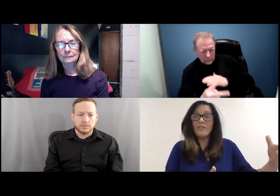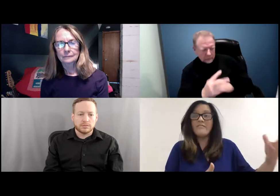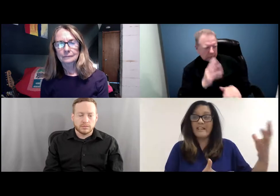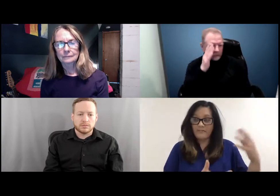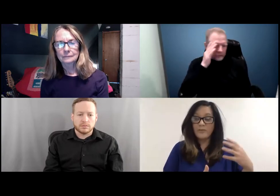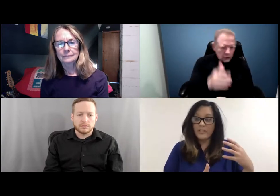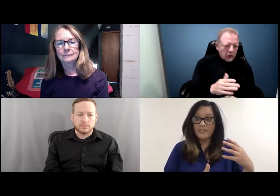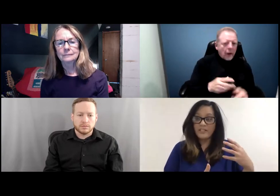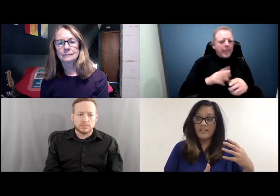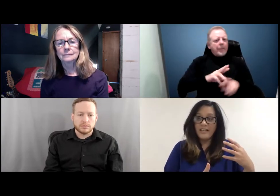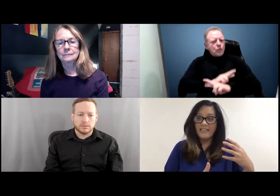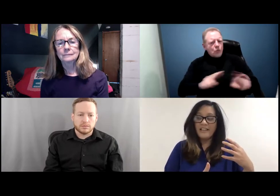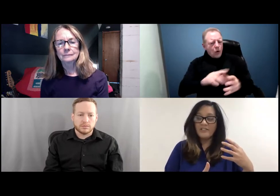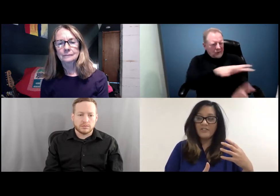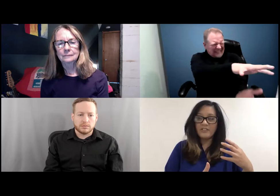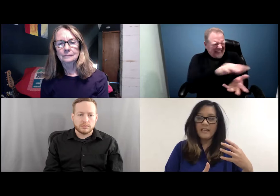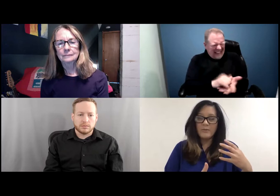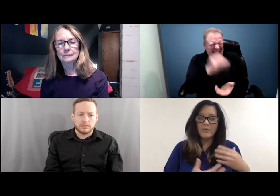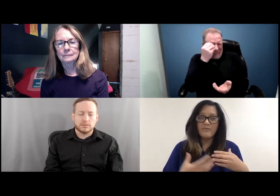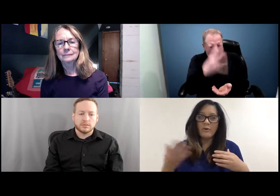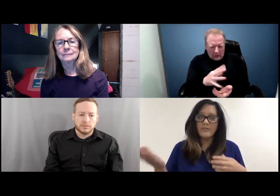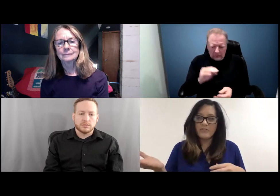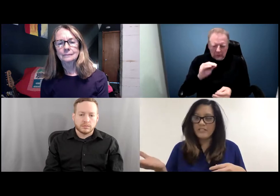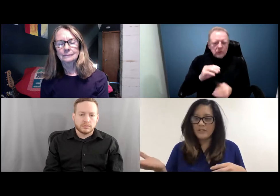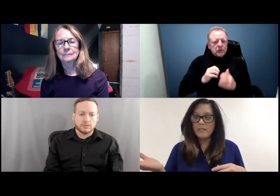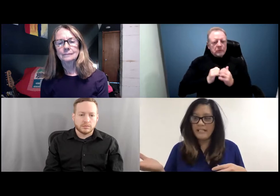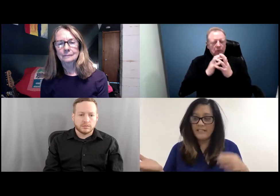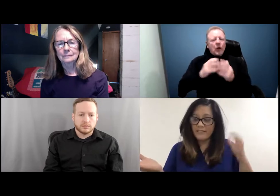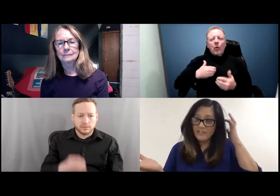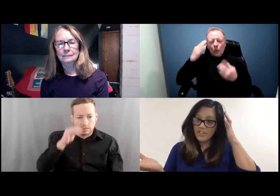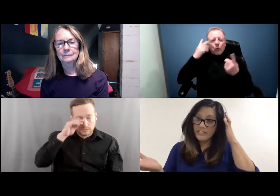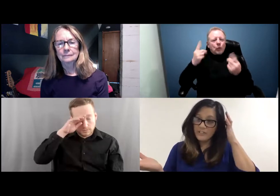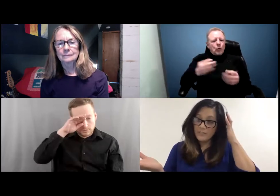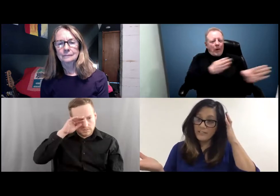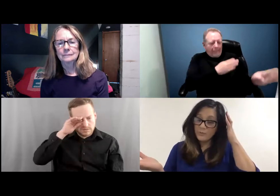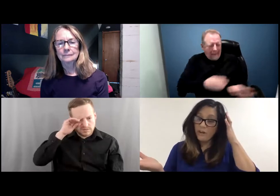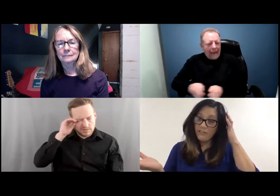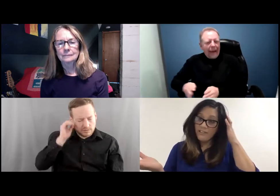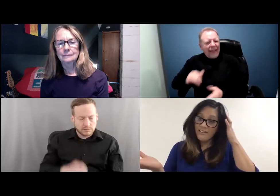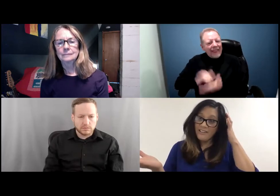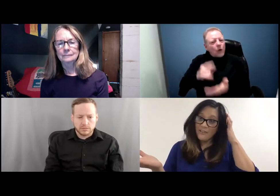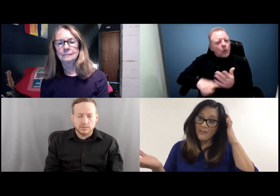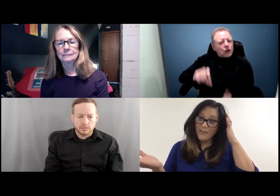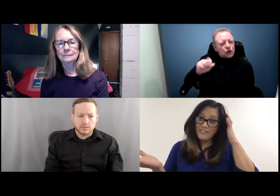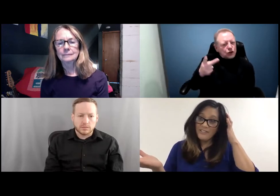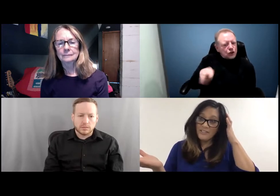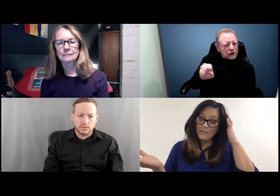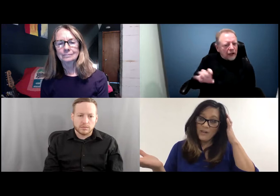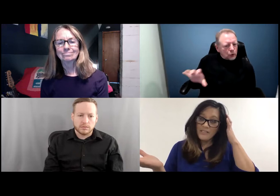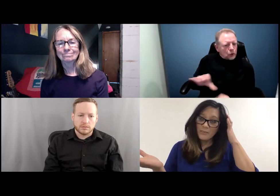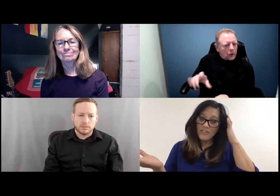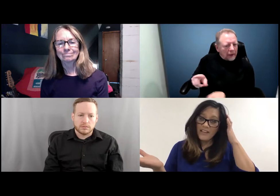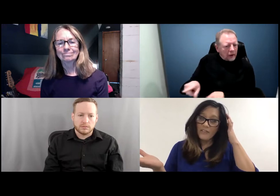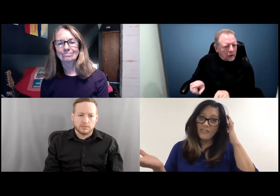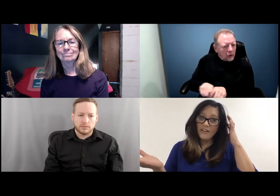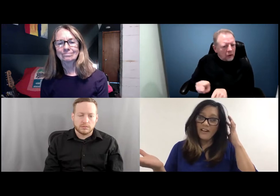take all of that information, and that can certainly help to inform the strategic planning that Shane is doing as well. So I just wanted